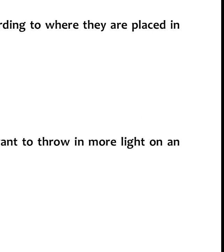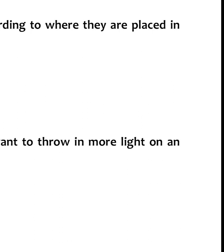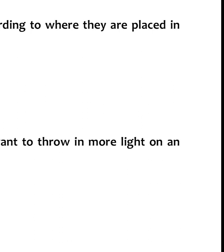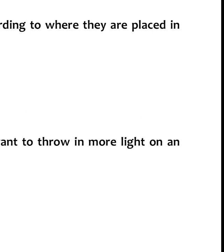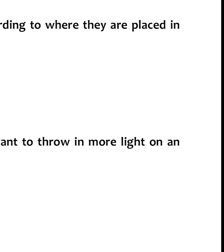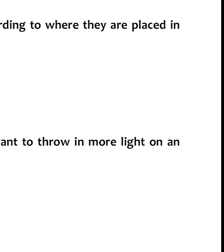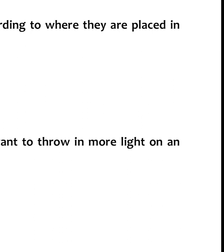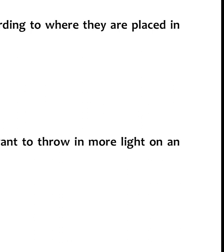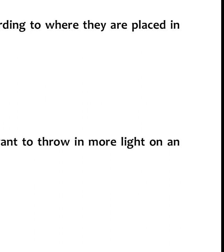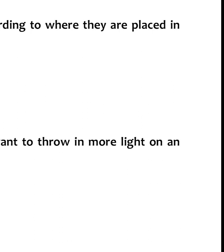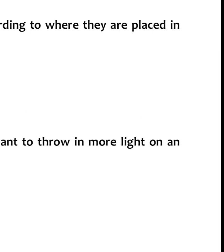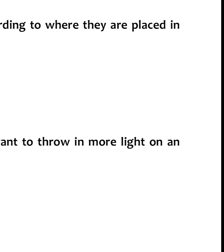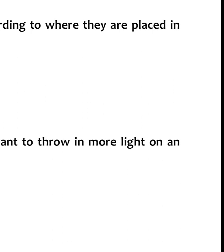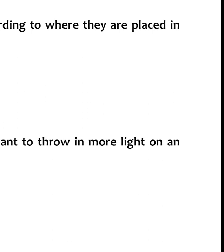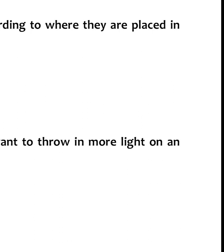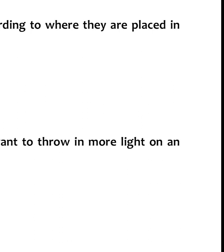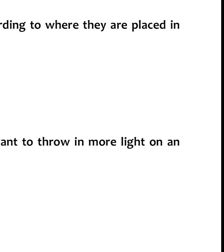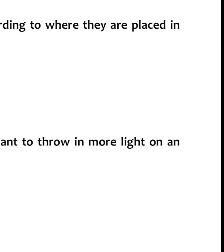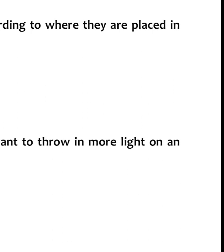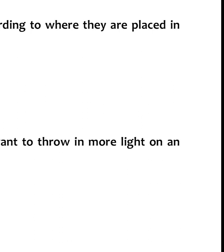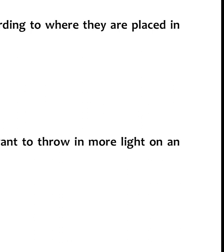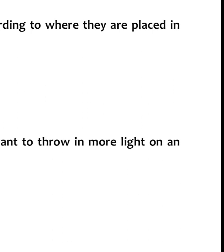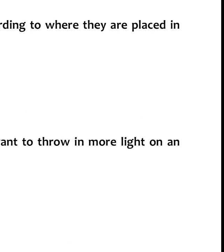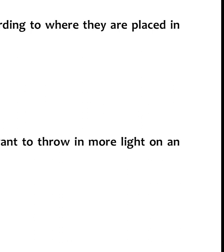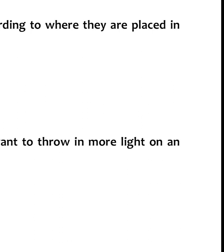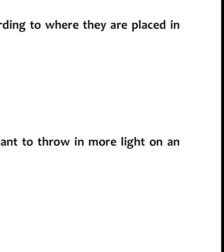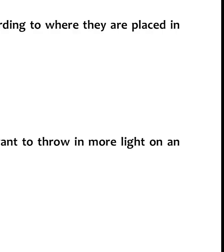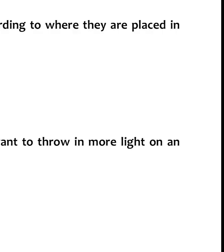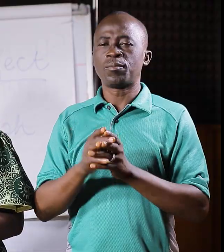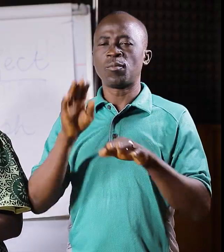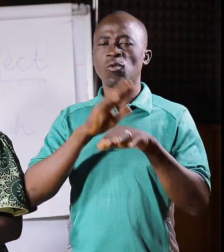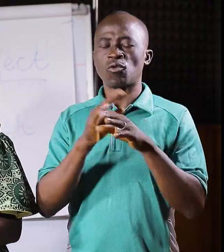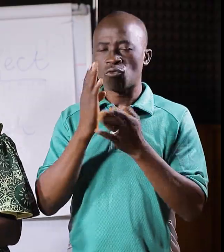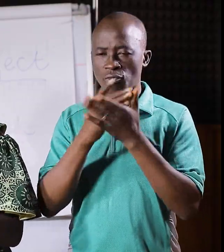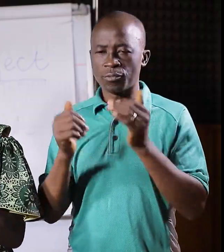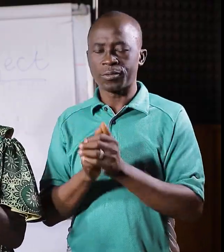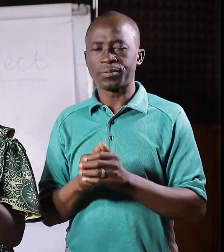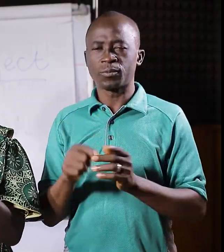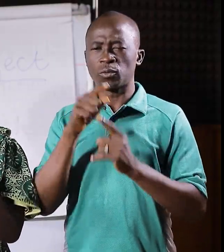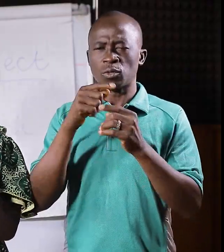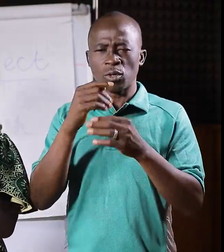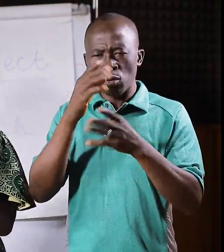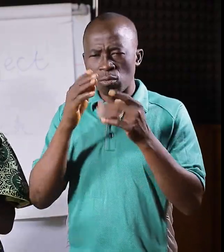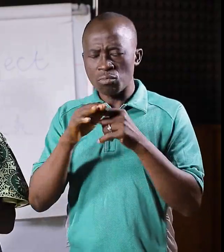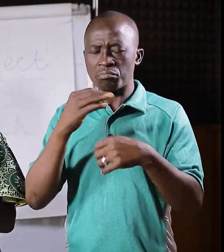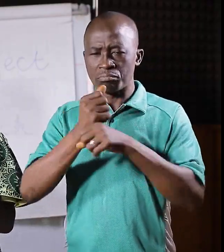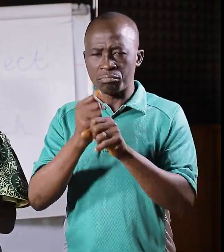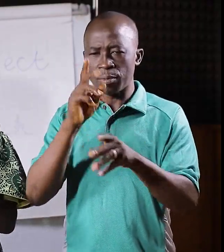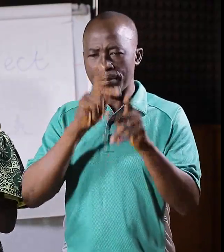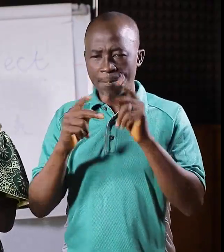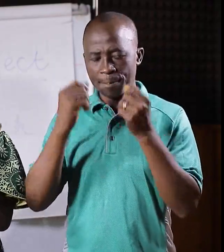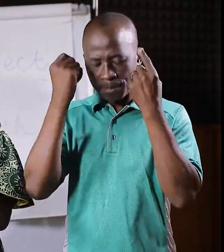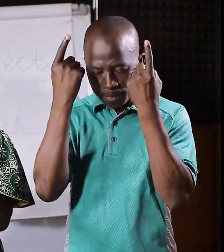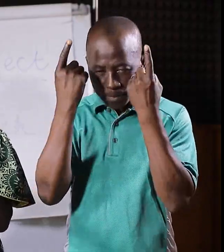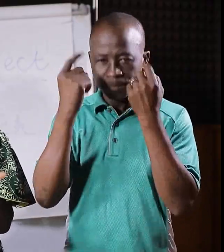This shows when you want to throw in more light on an issue. When you want to make people understand, when you